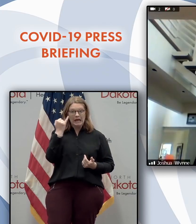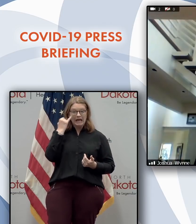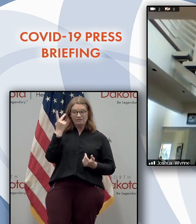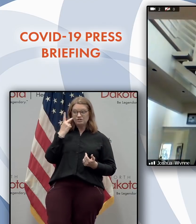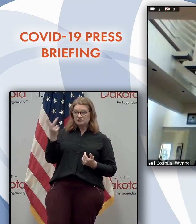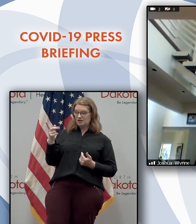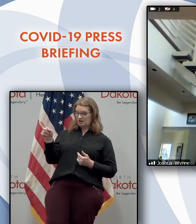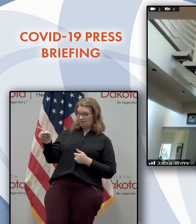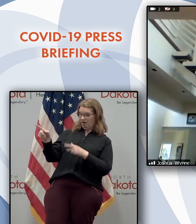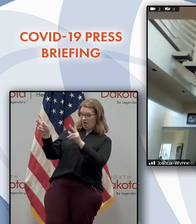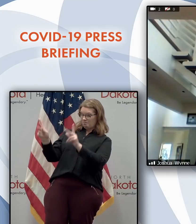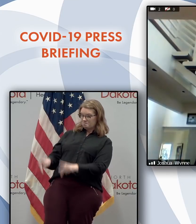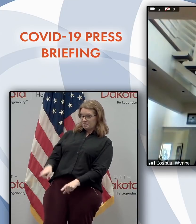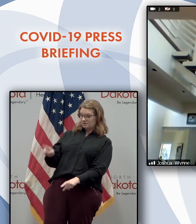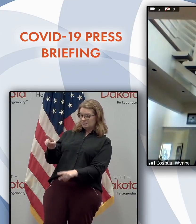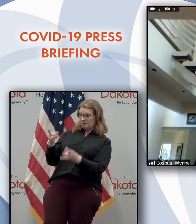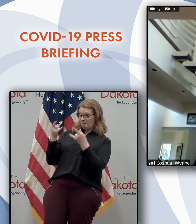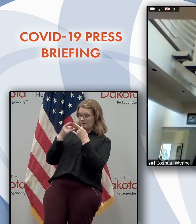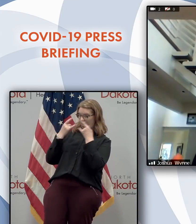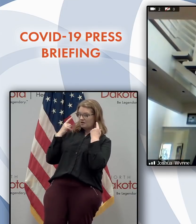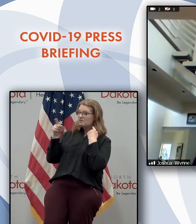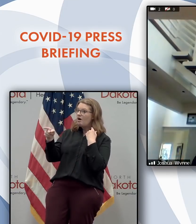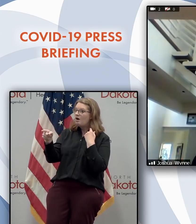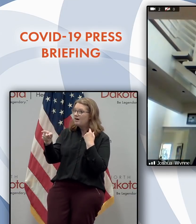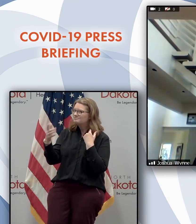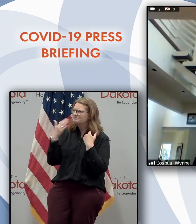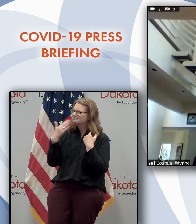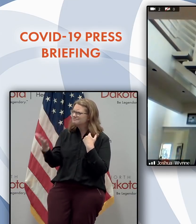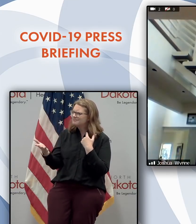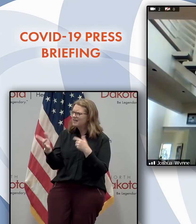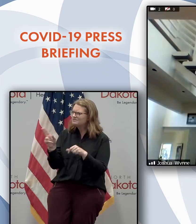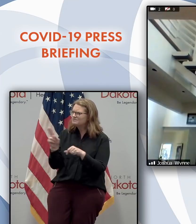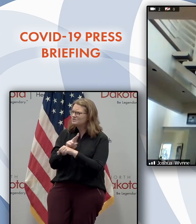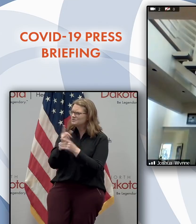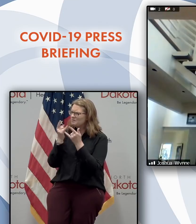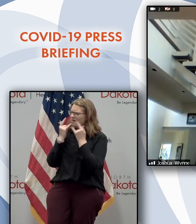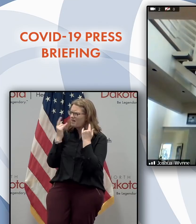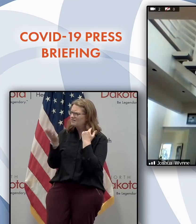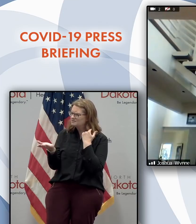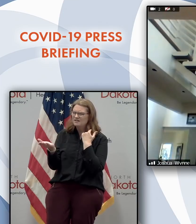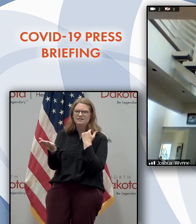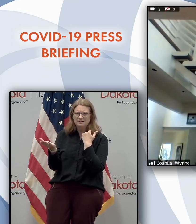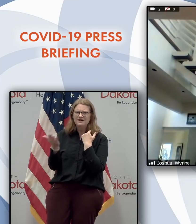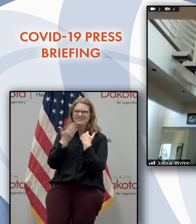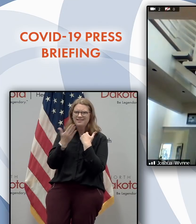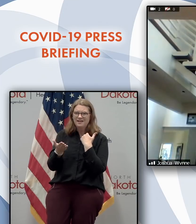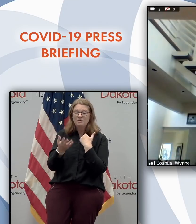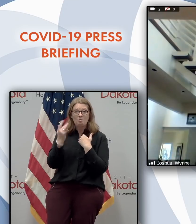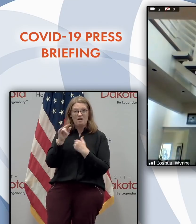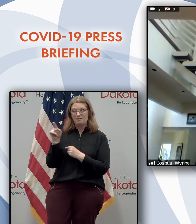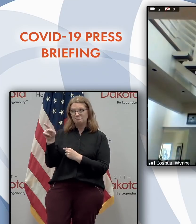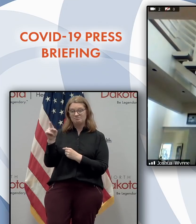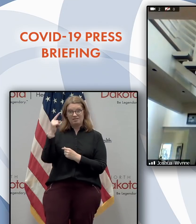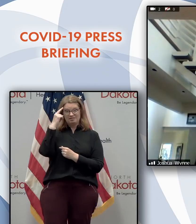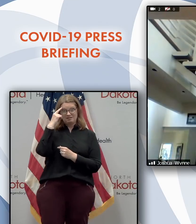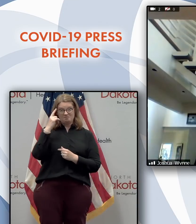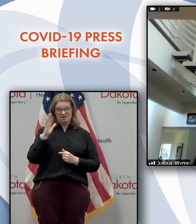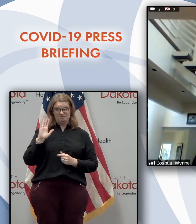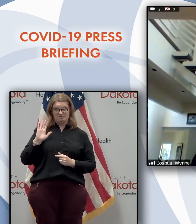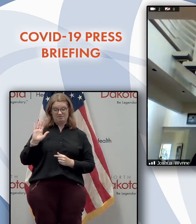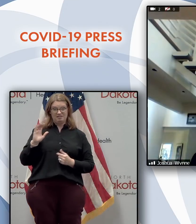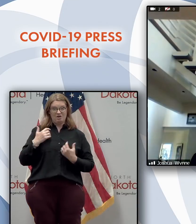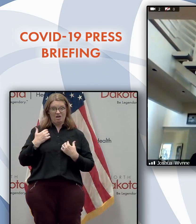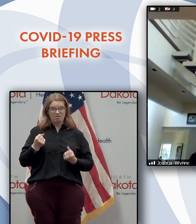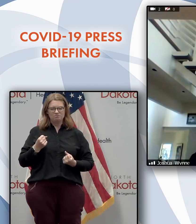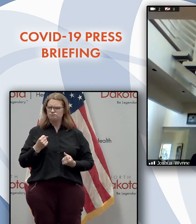a mask, the proper response is thank you, because that person is thinking not about their health,